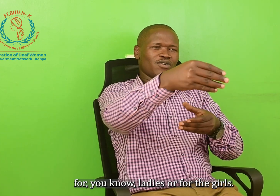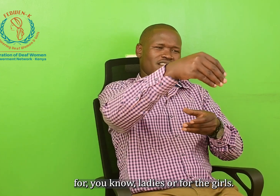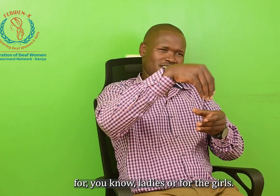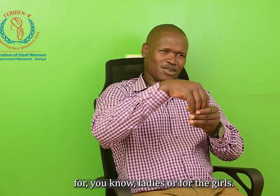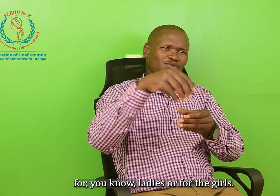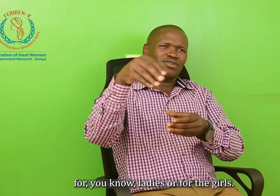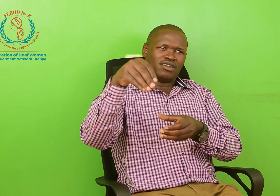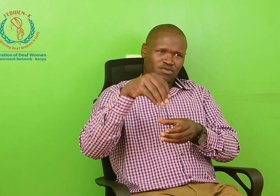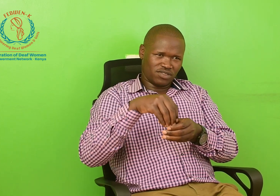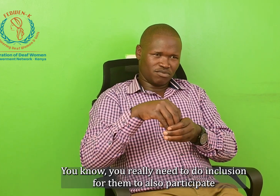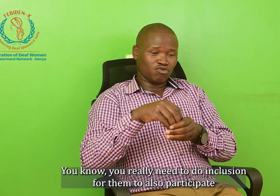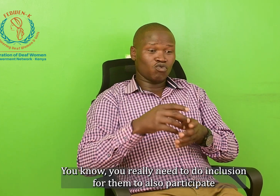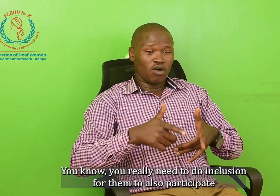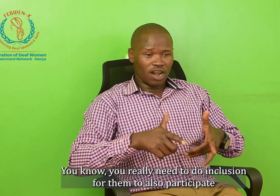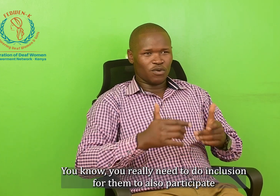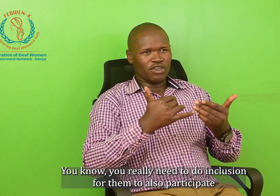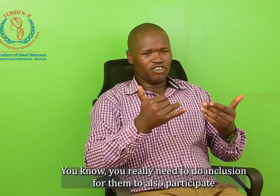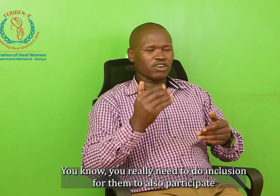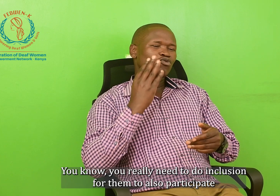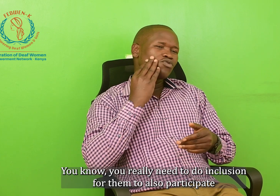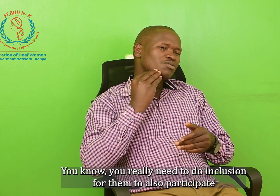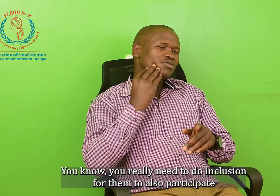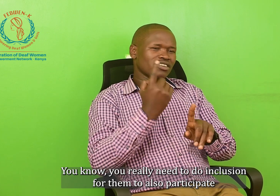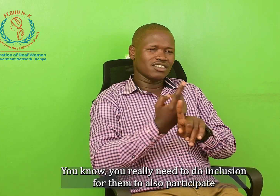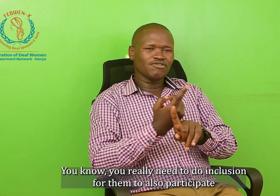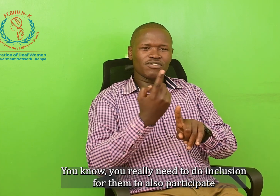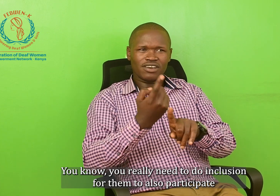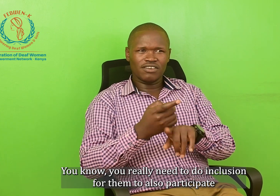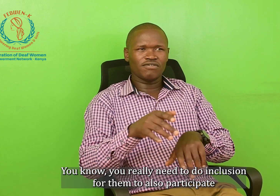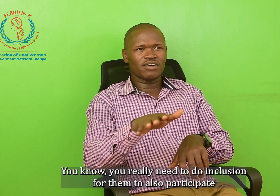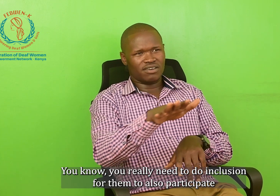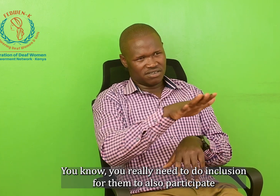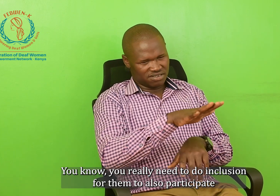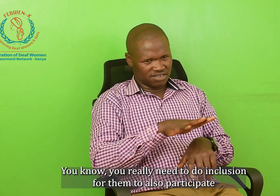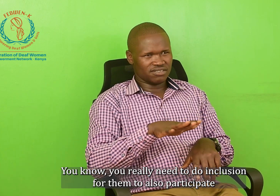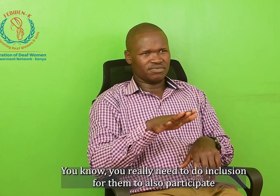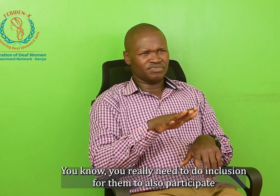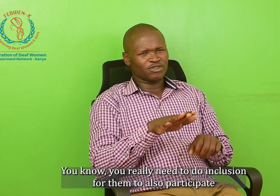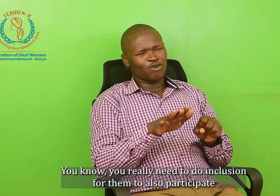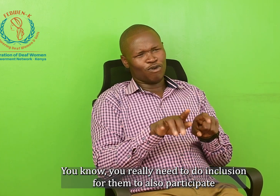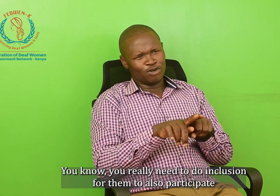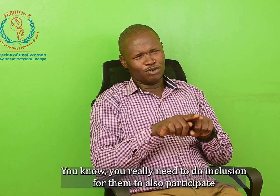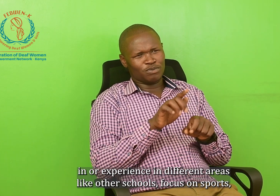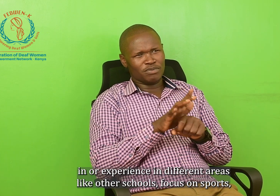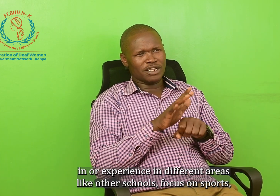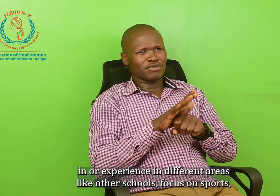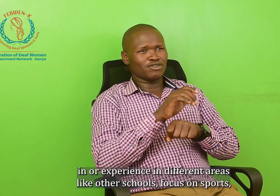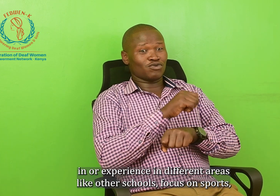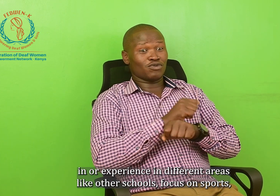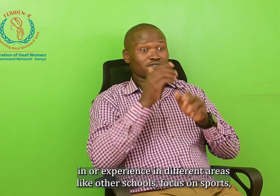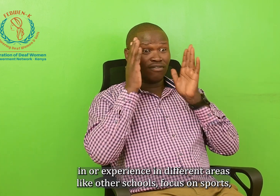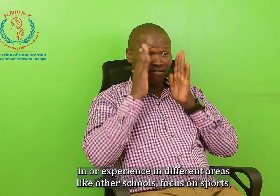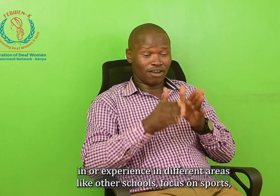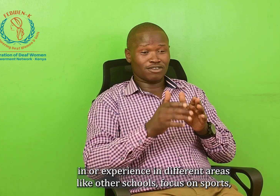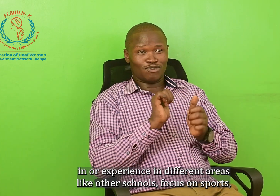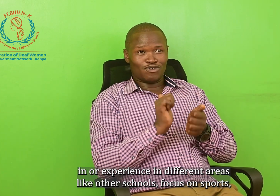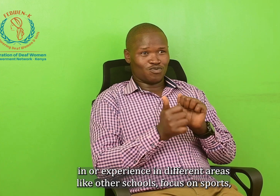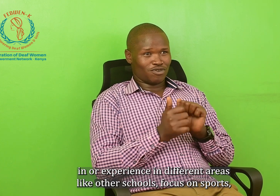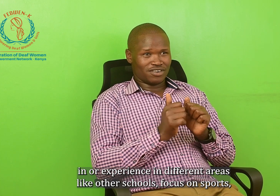for the girls. They really need to do inclusion for them to also participate in or experience in different areas.